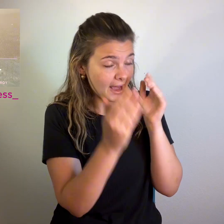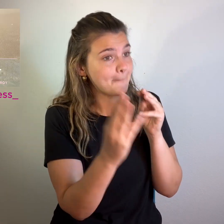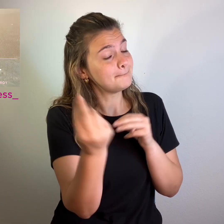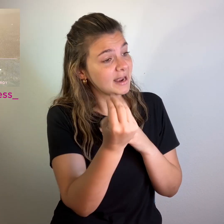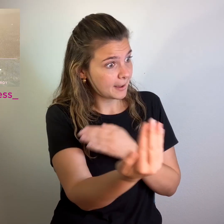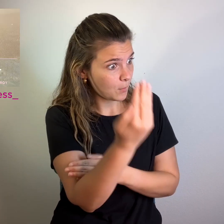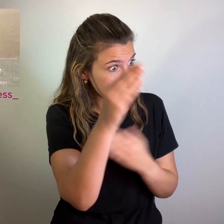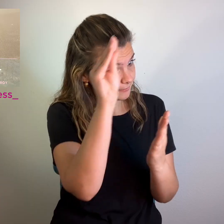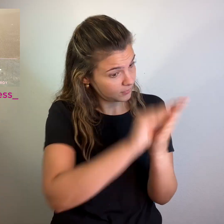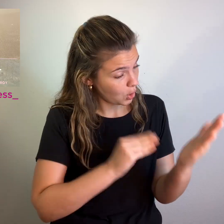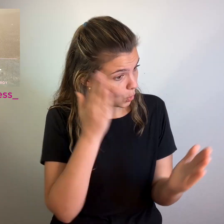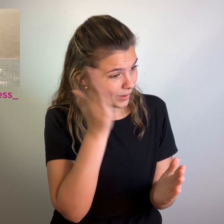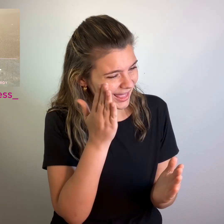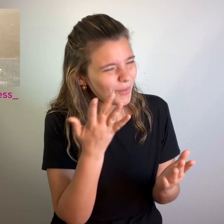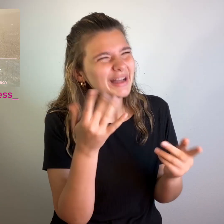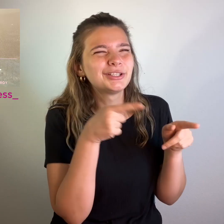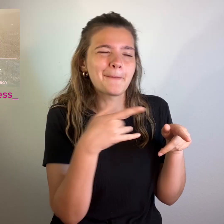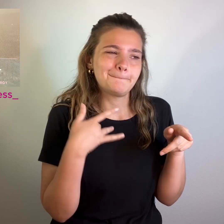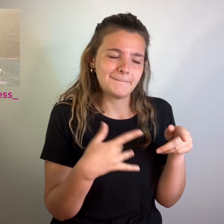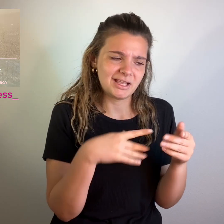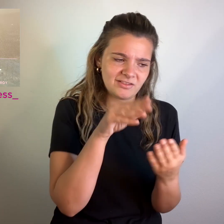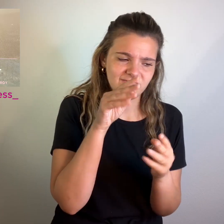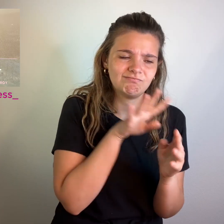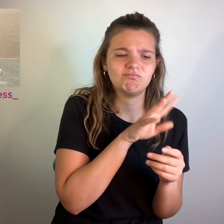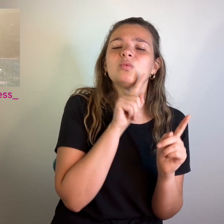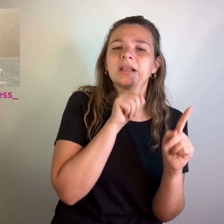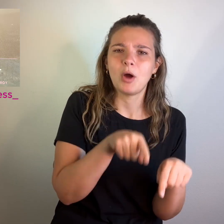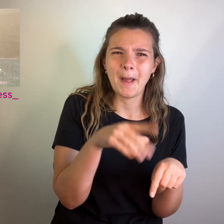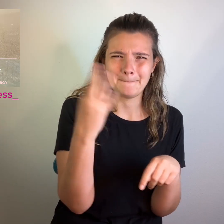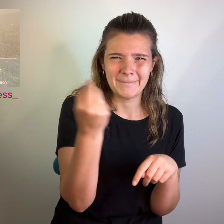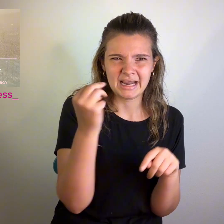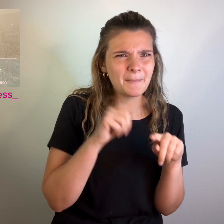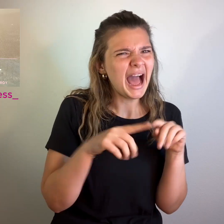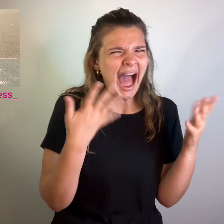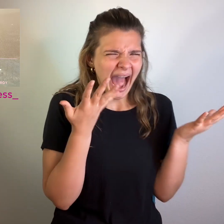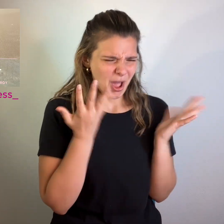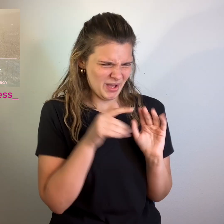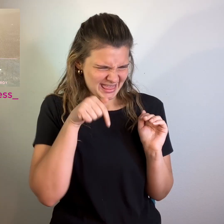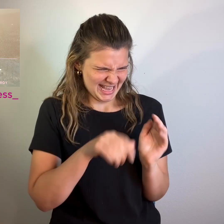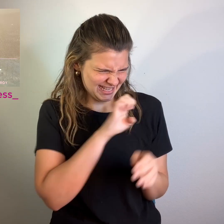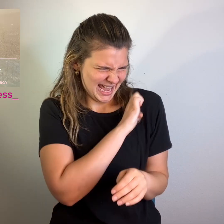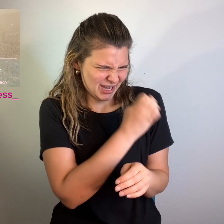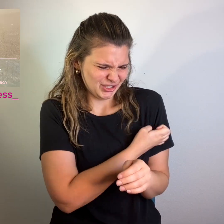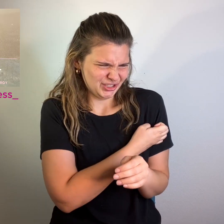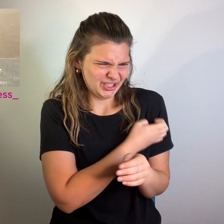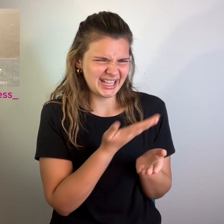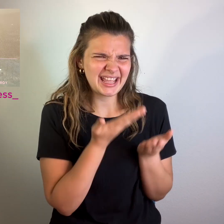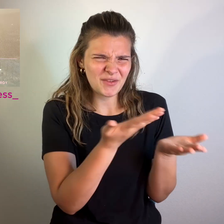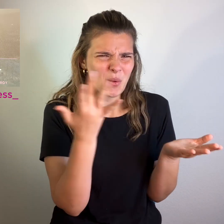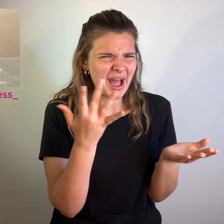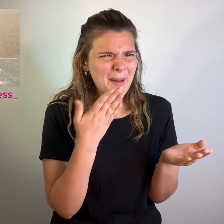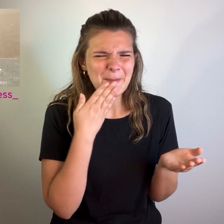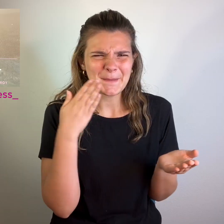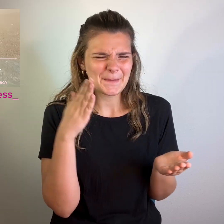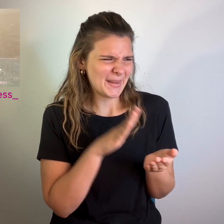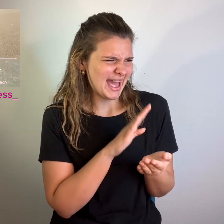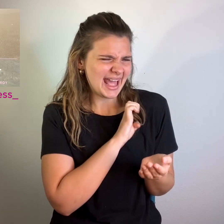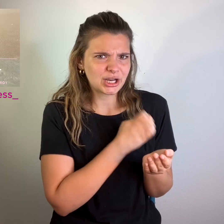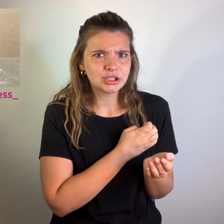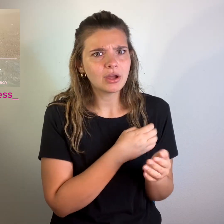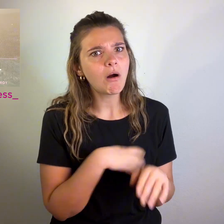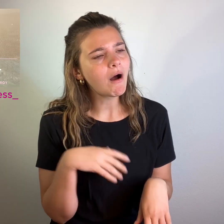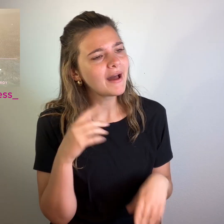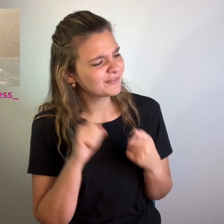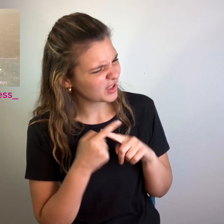them on Monday. But I was like, I don't want to give you this energy. And my friend was like, wow, that's really honoring of you. That's nice that you thought of her in that way. And I was